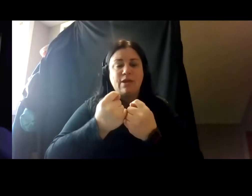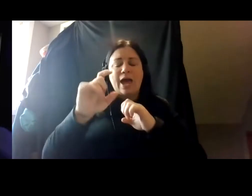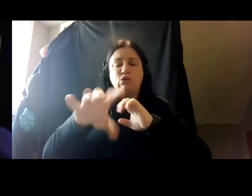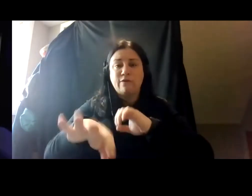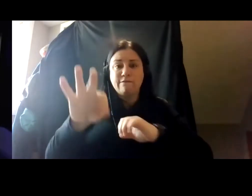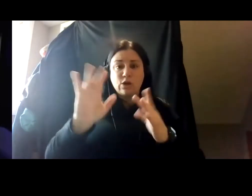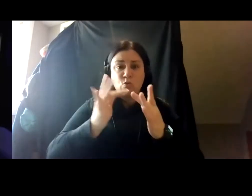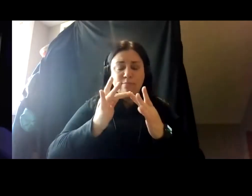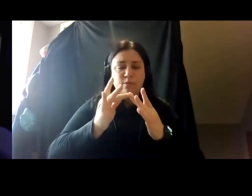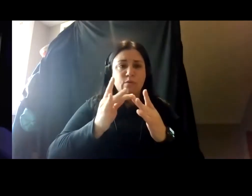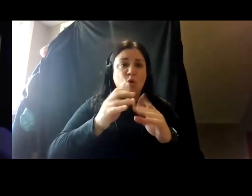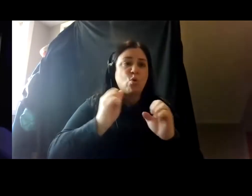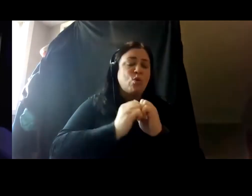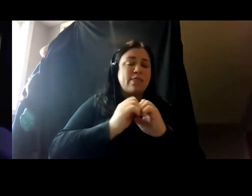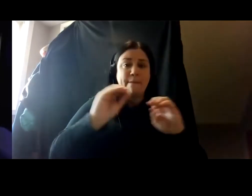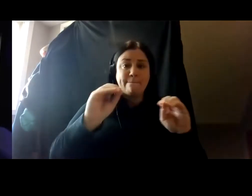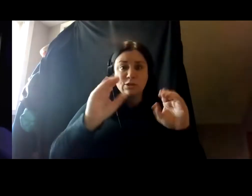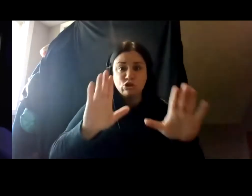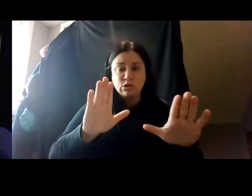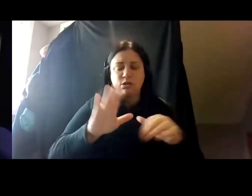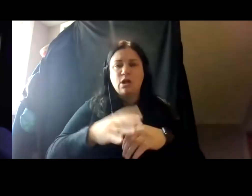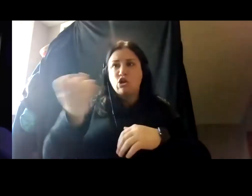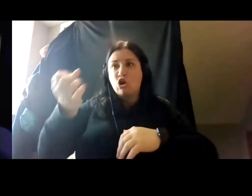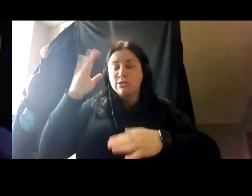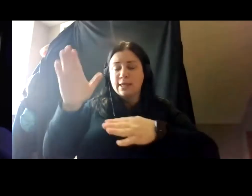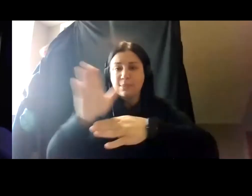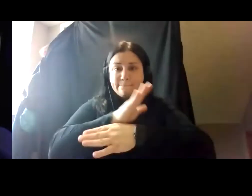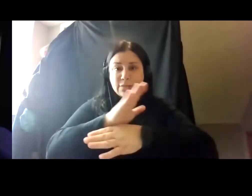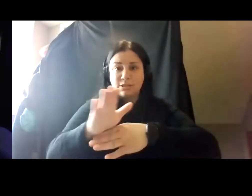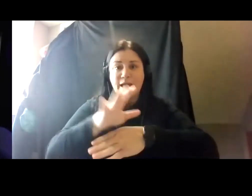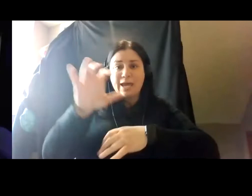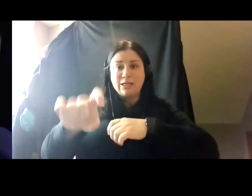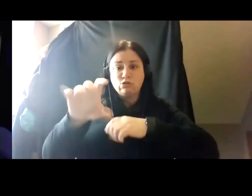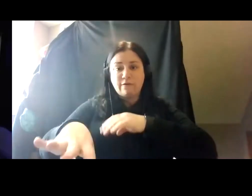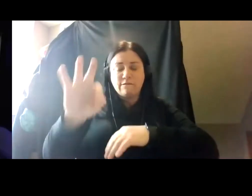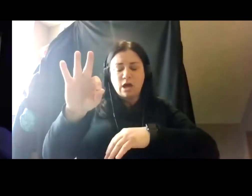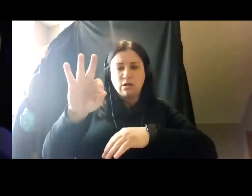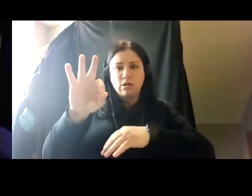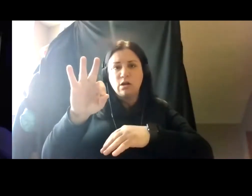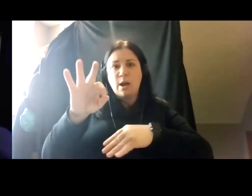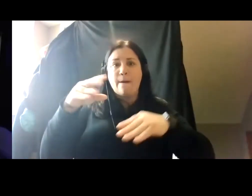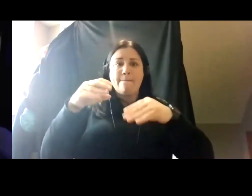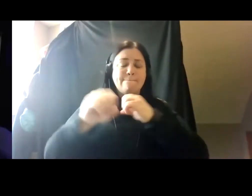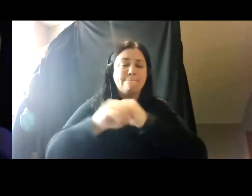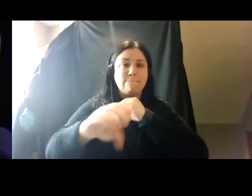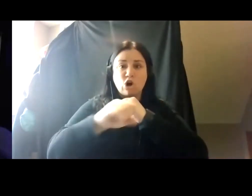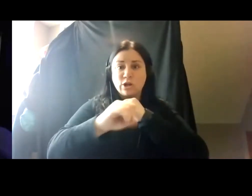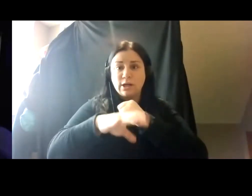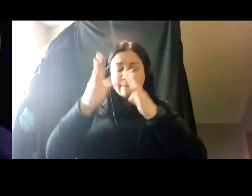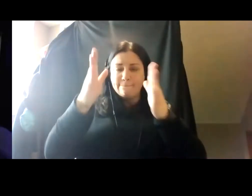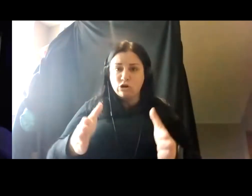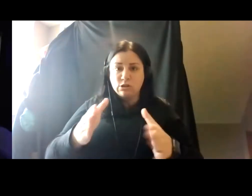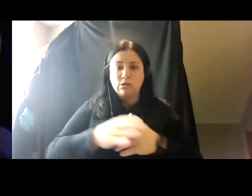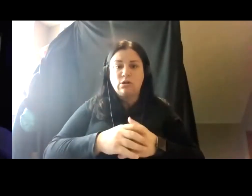magicians that do magic and understand the business of it. I had to find a marketing person, a video person to make videos, and all these people that we had to